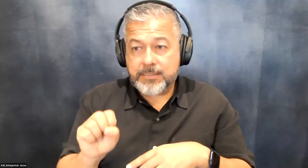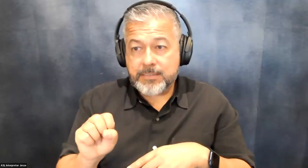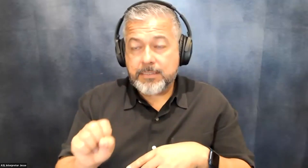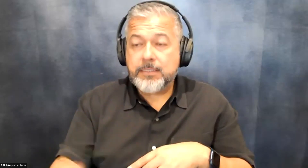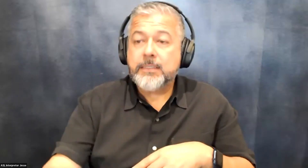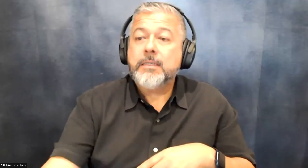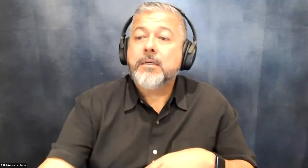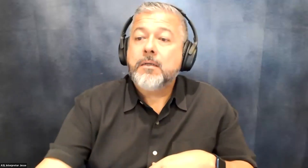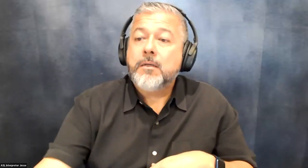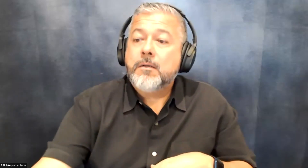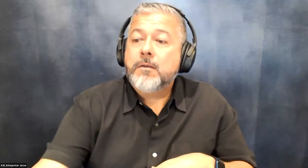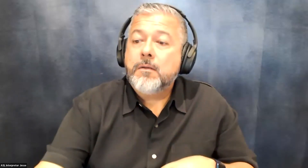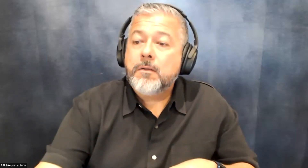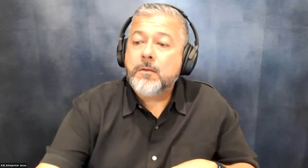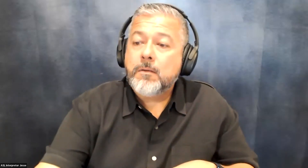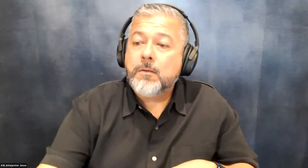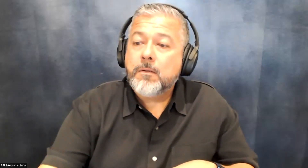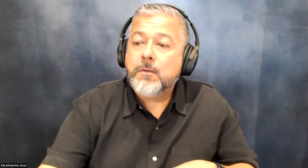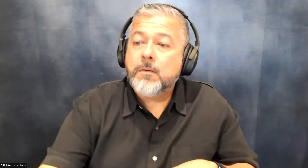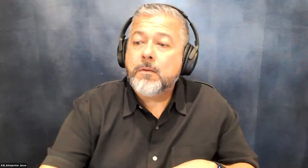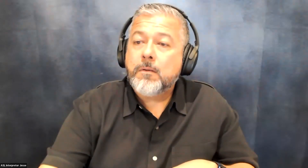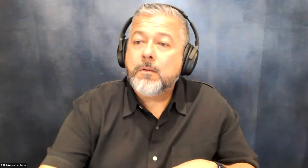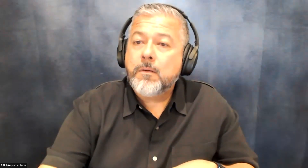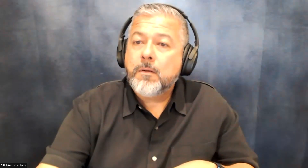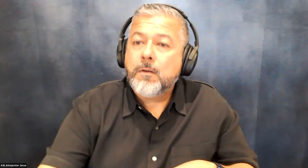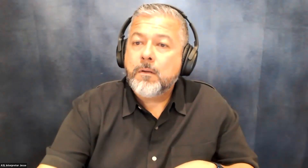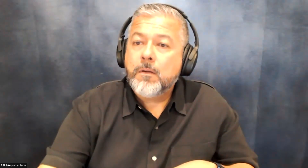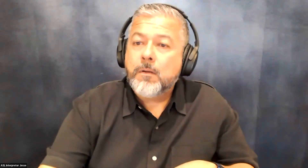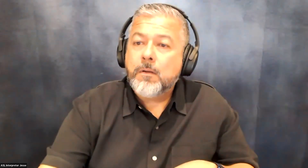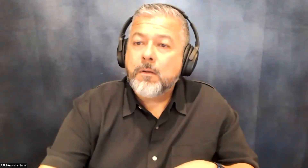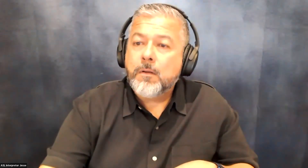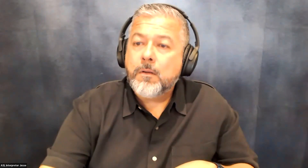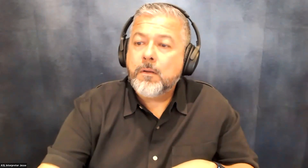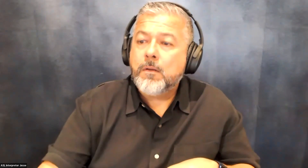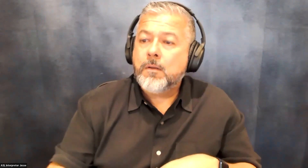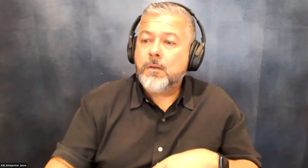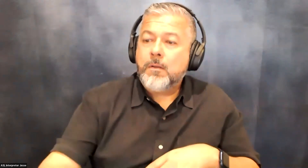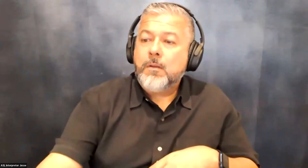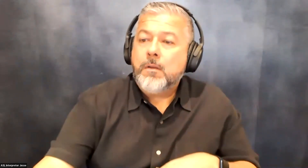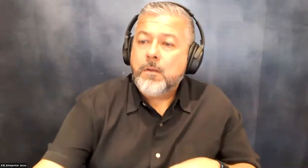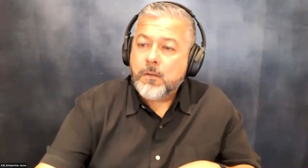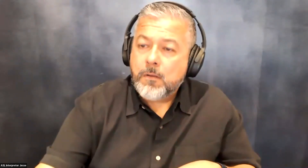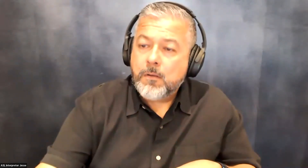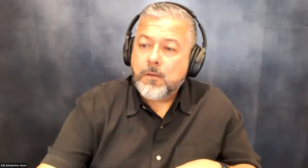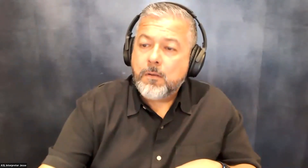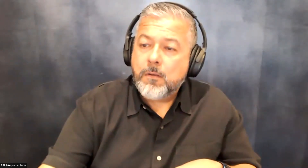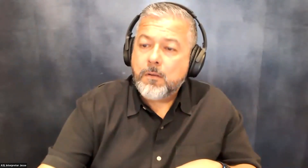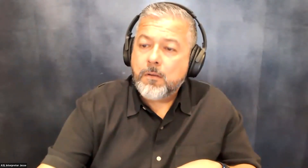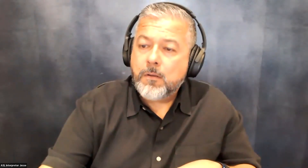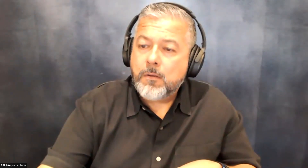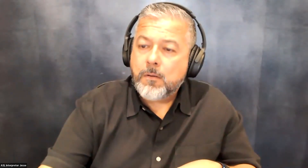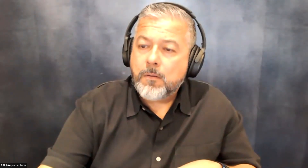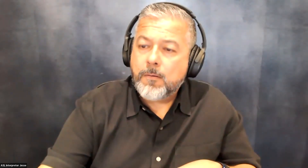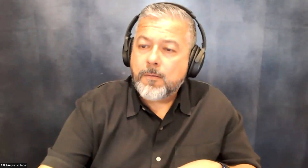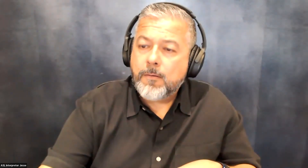I don't know, Michelle, would you mind sharing a little bit about kind of what we did while we were over there? Sure. Yeah. Hi,